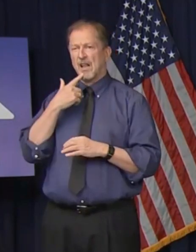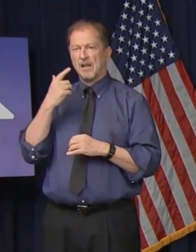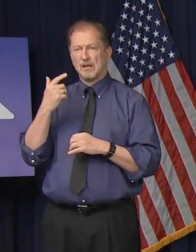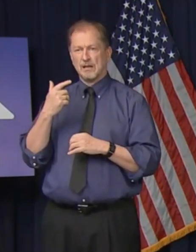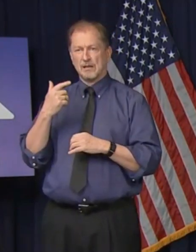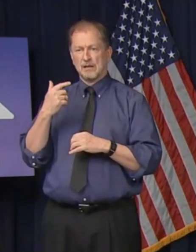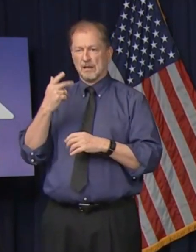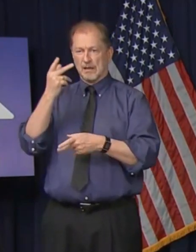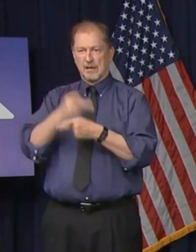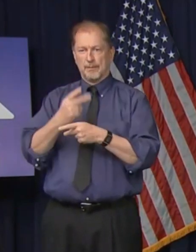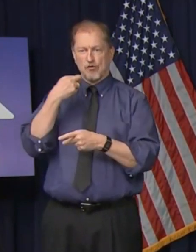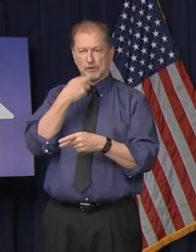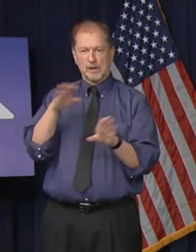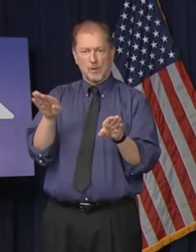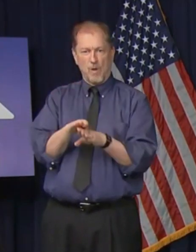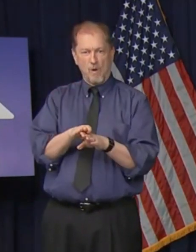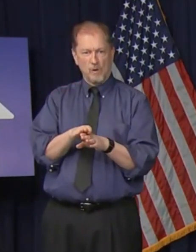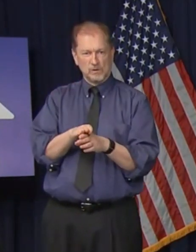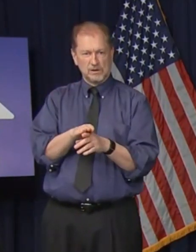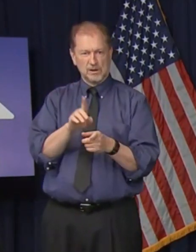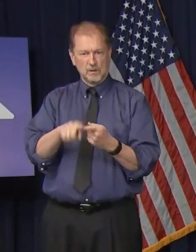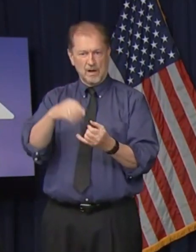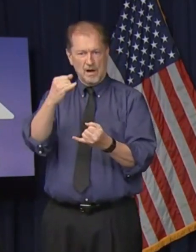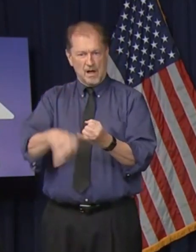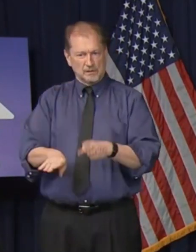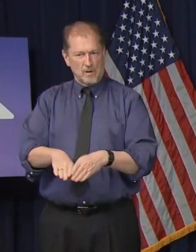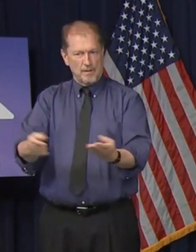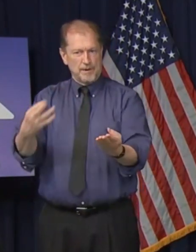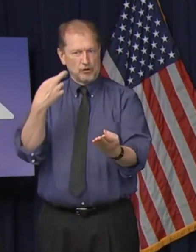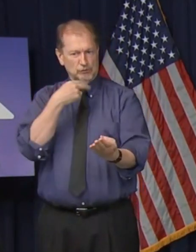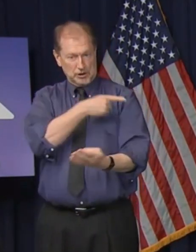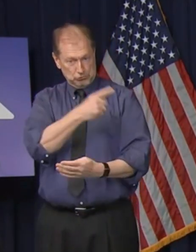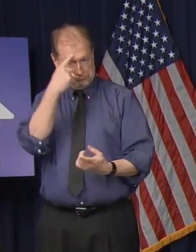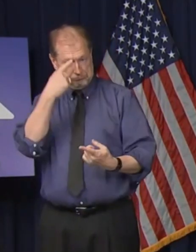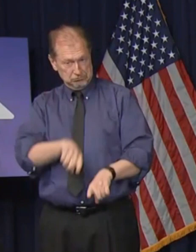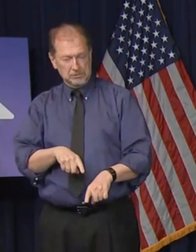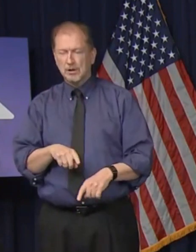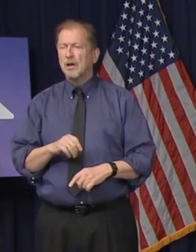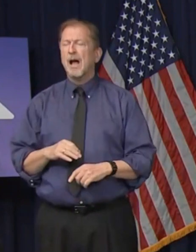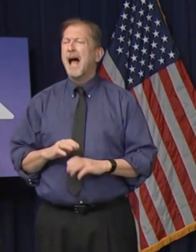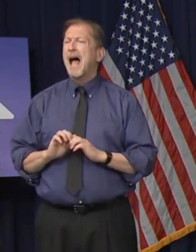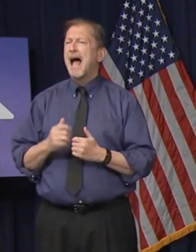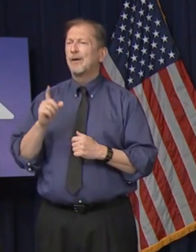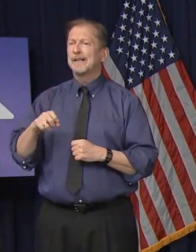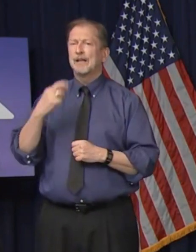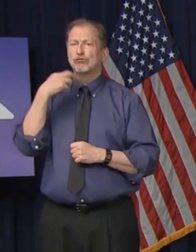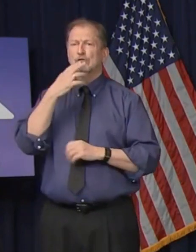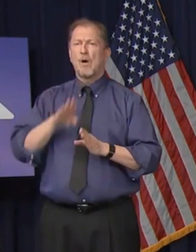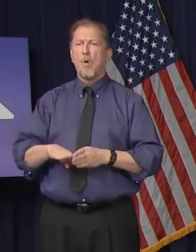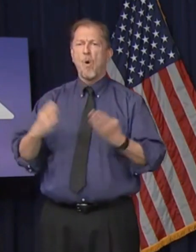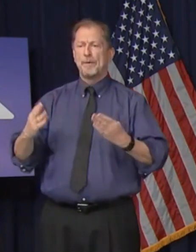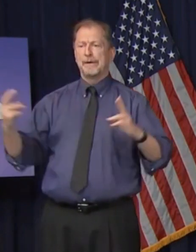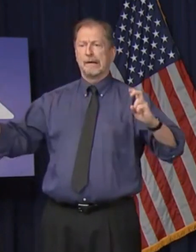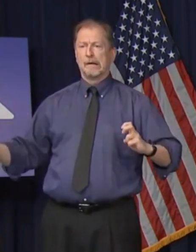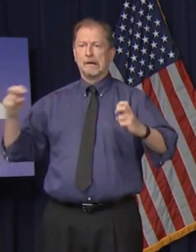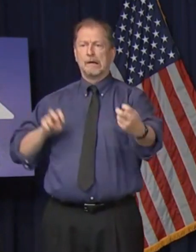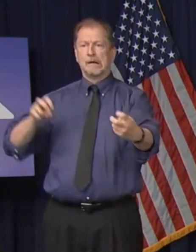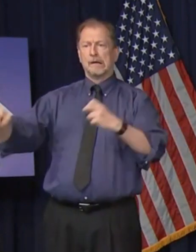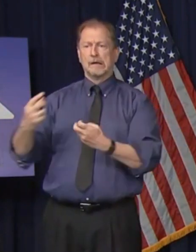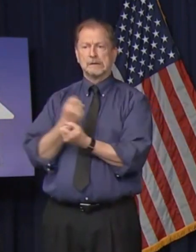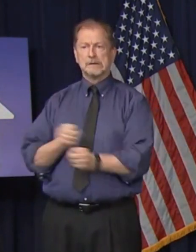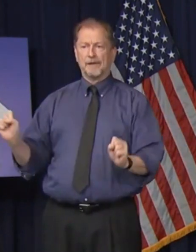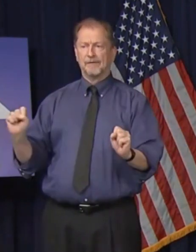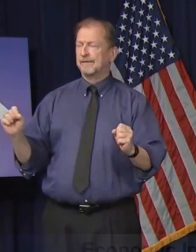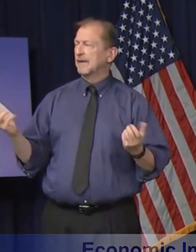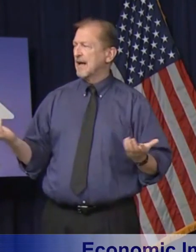to reopen. Is that also your thinking, and what would it take to reopen restaurants for dining in safely? All I can say is that I've read